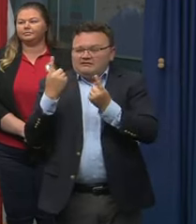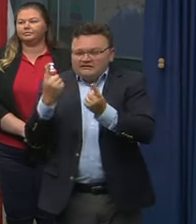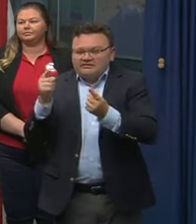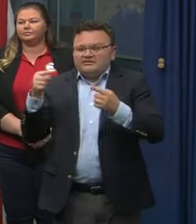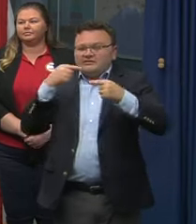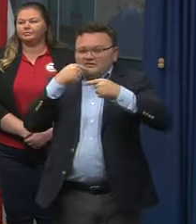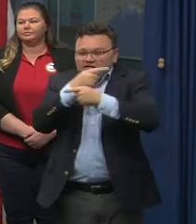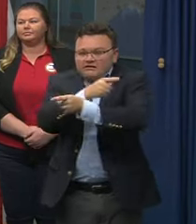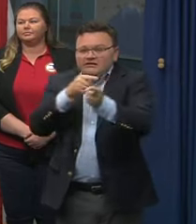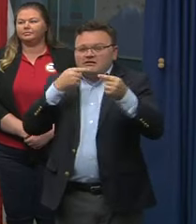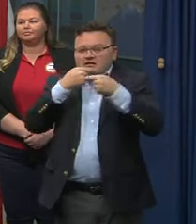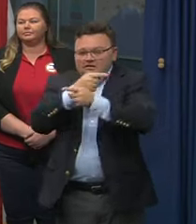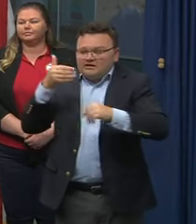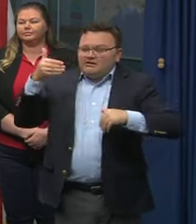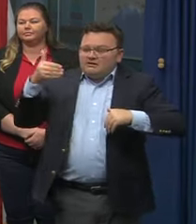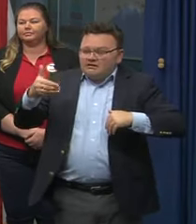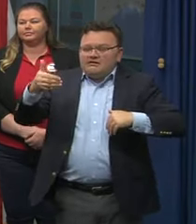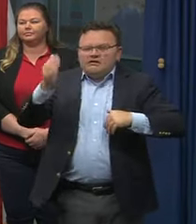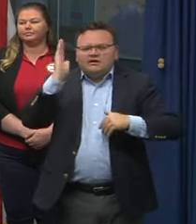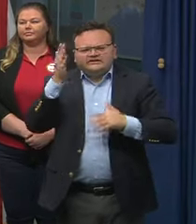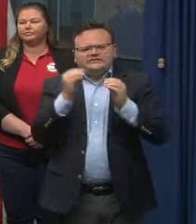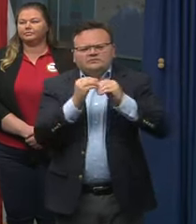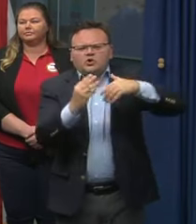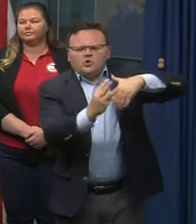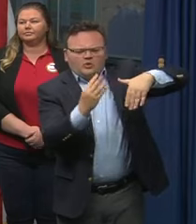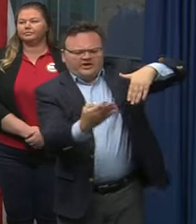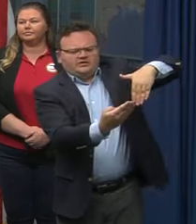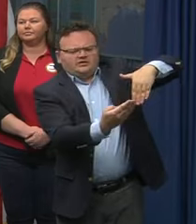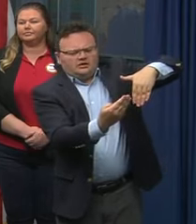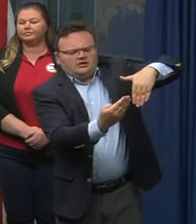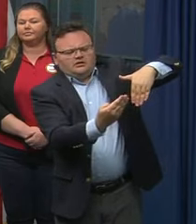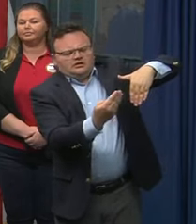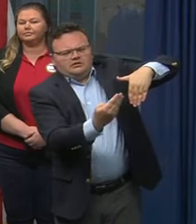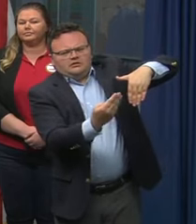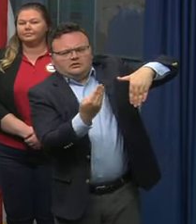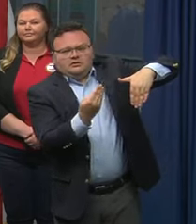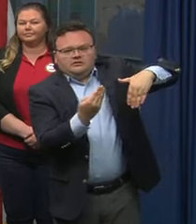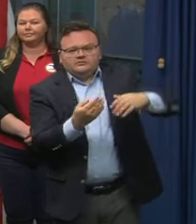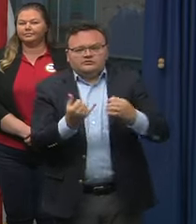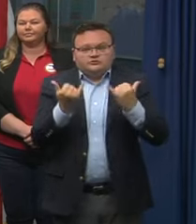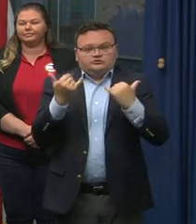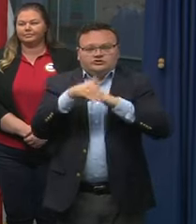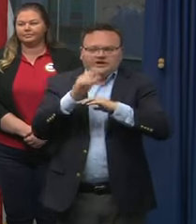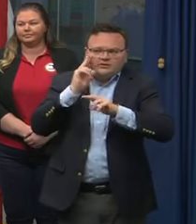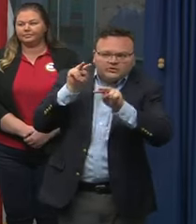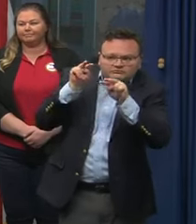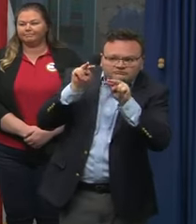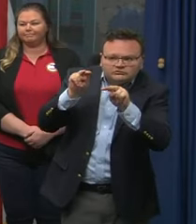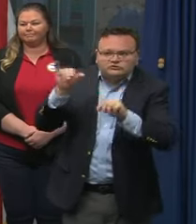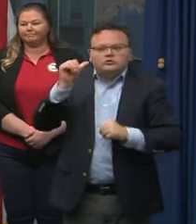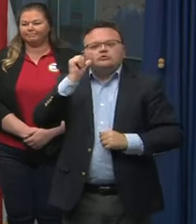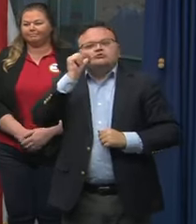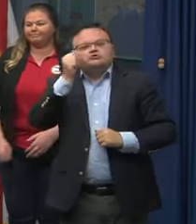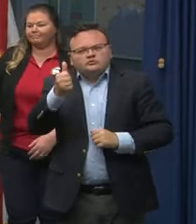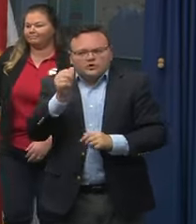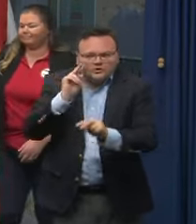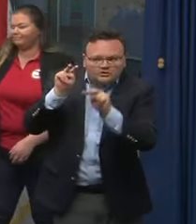been doing it, slowly but surely. So we'll be looking at that track as well for the rest of tonight and into tomorrow. Thanks.